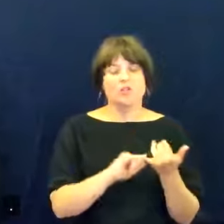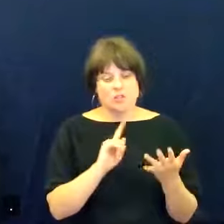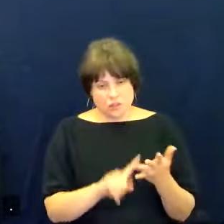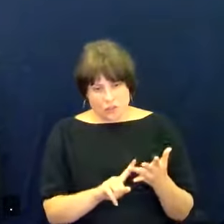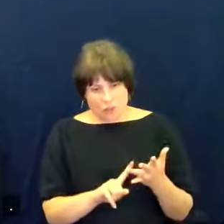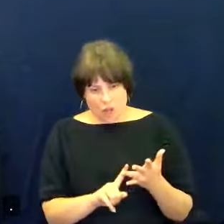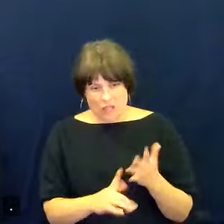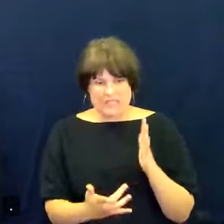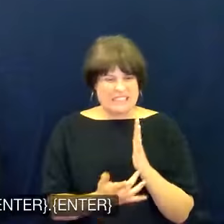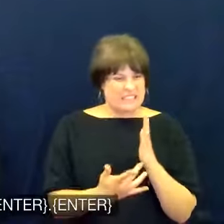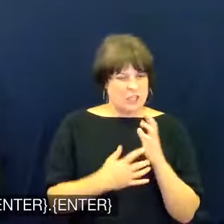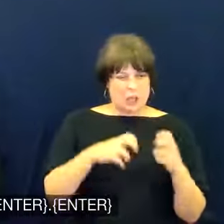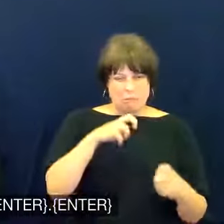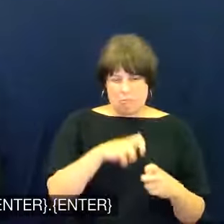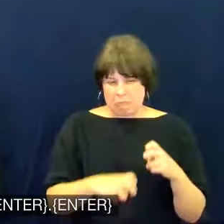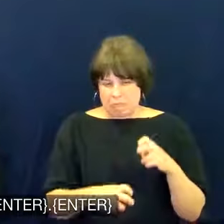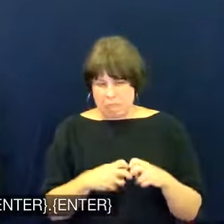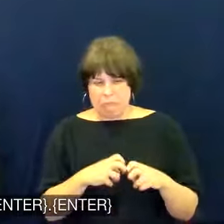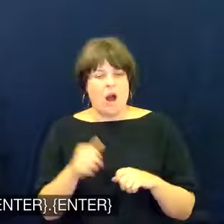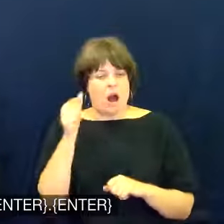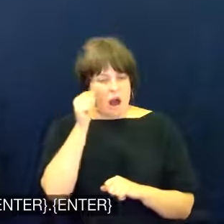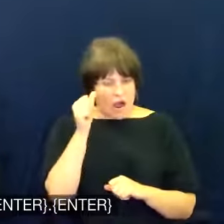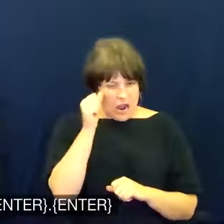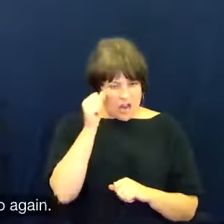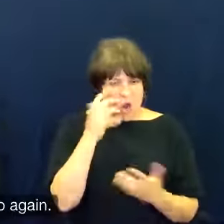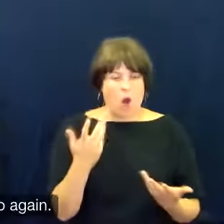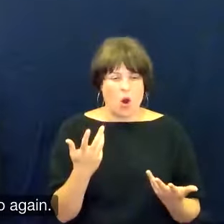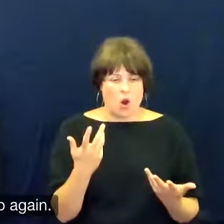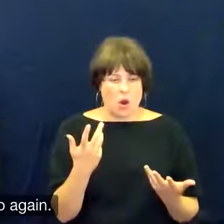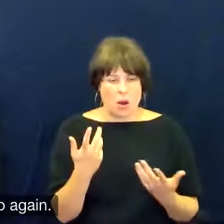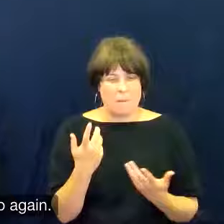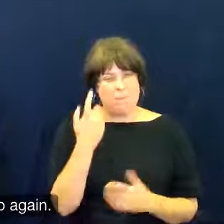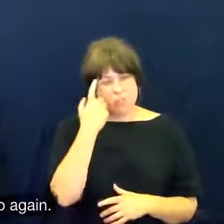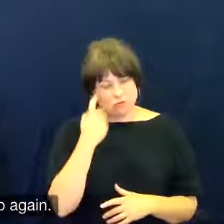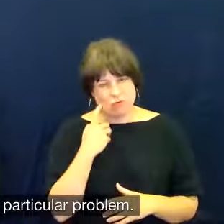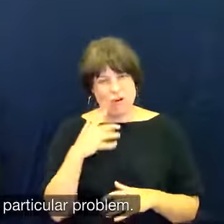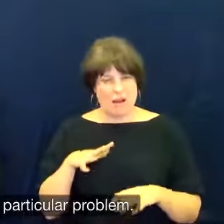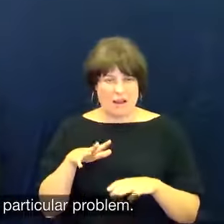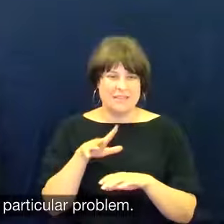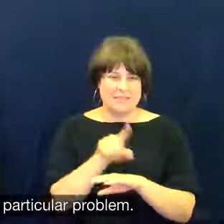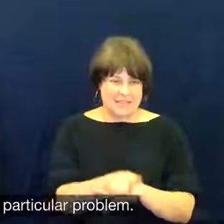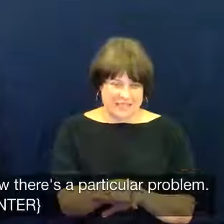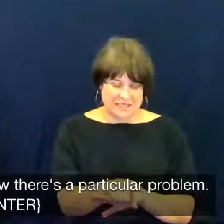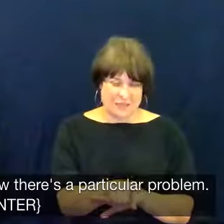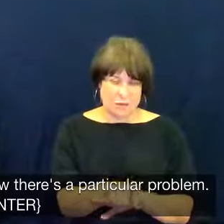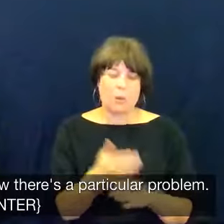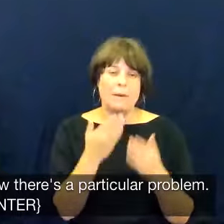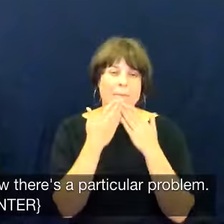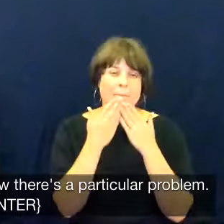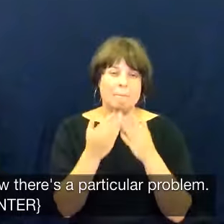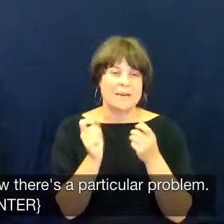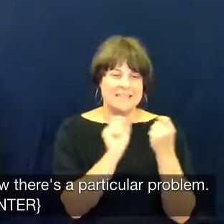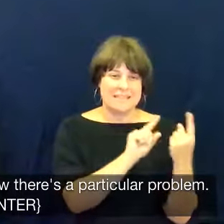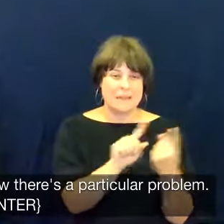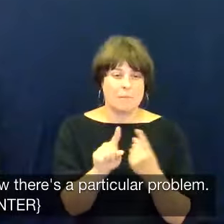hi again. I know there's a technical problem, but next week, if you could send out an email with